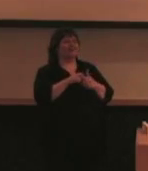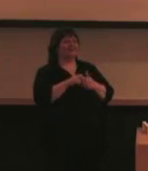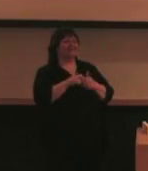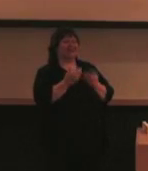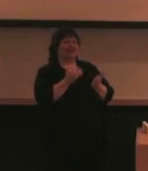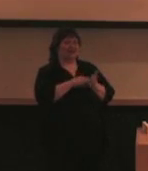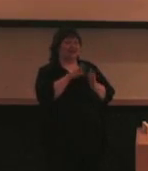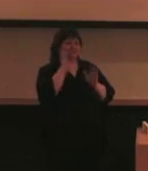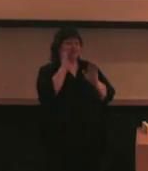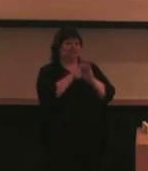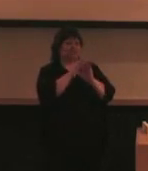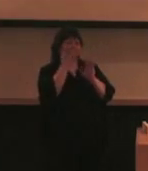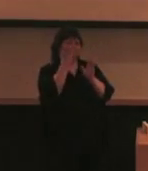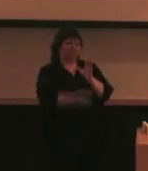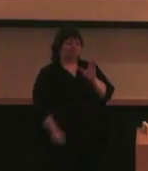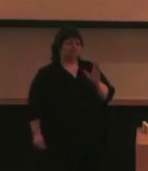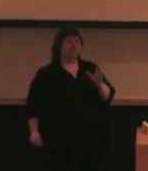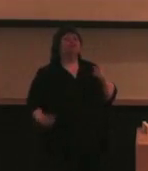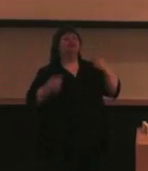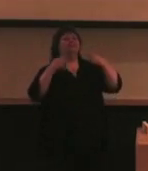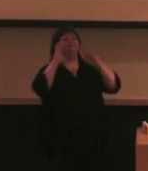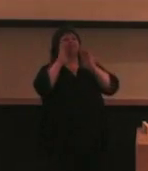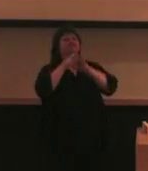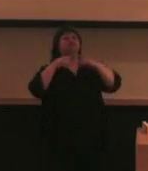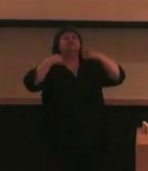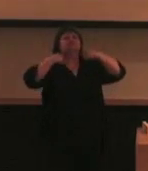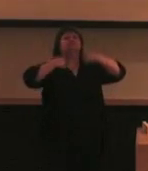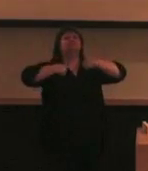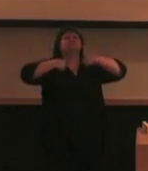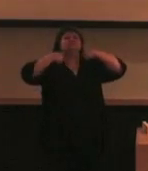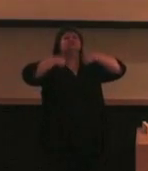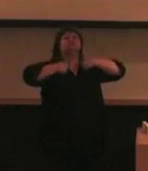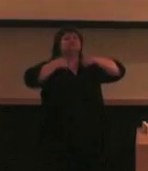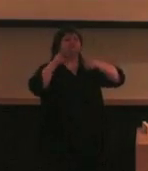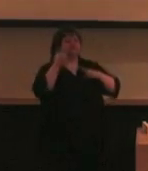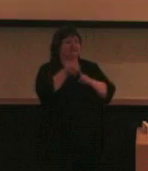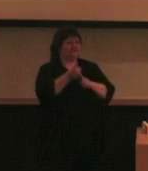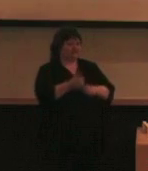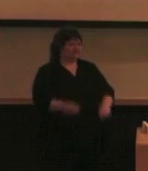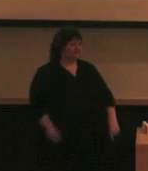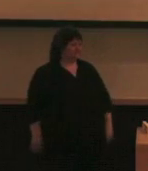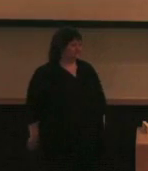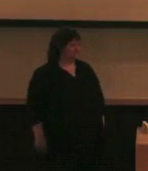missing picture. But anyways, it was a picture of showing what the thyroid looked like itself.